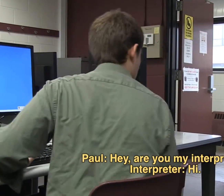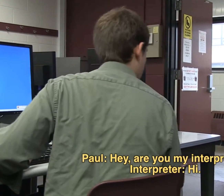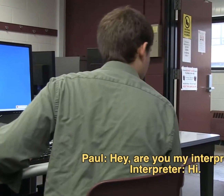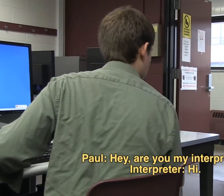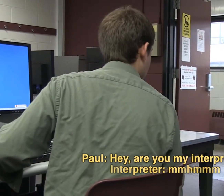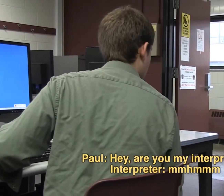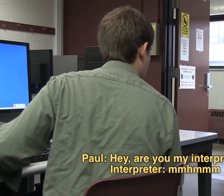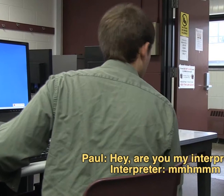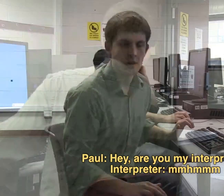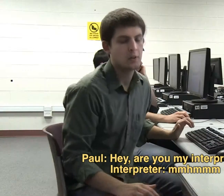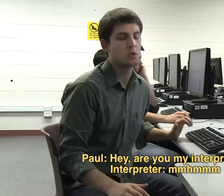interpreter? Cool.